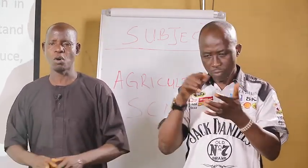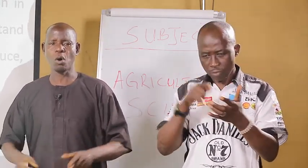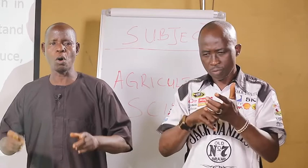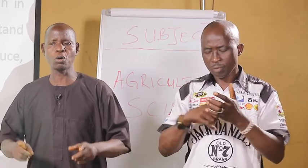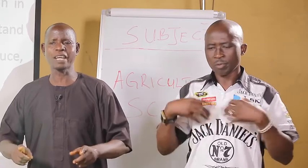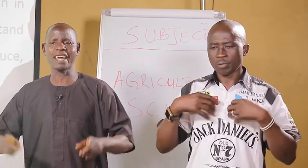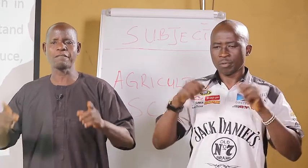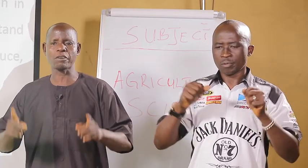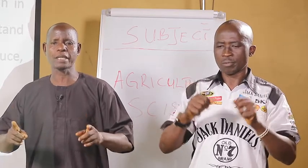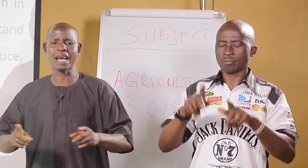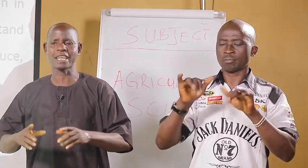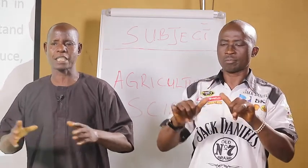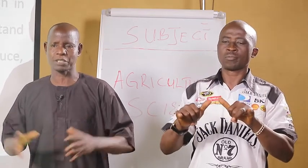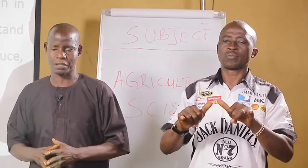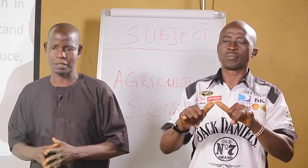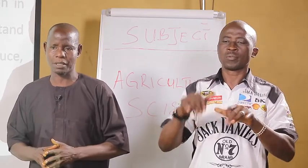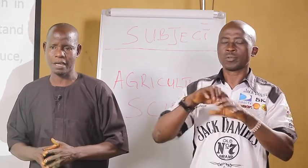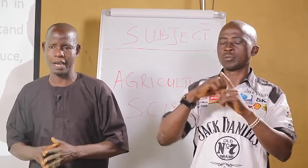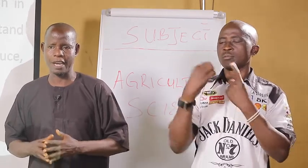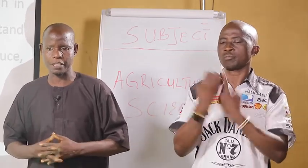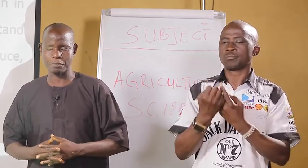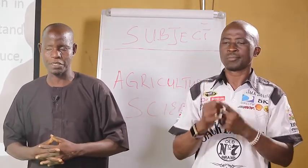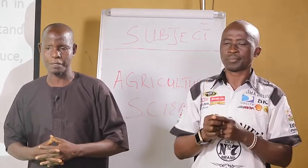survive all the environmental extremes.